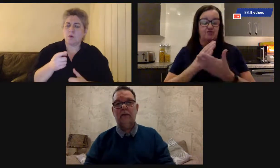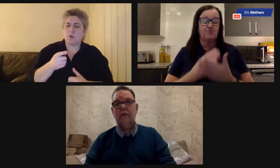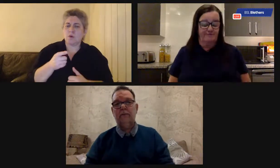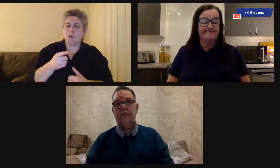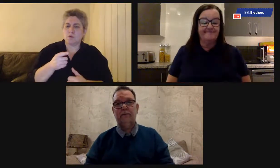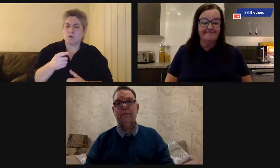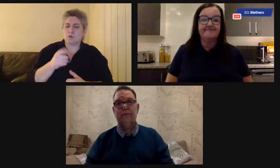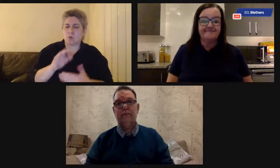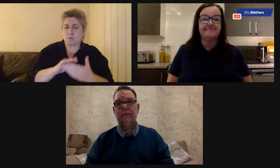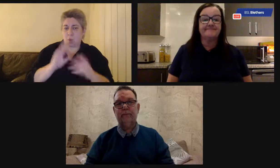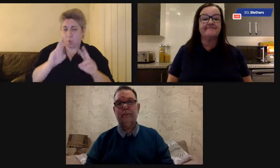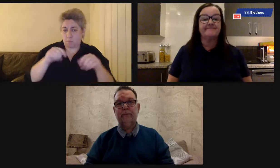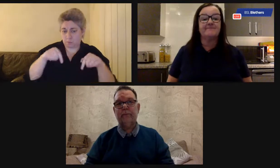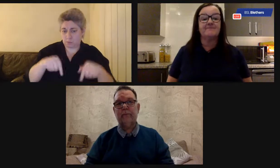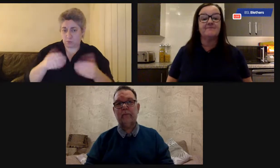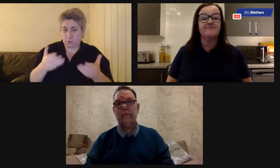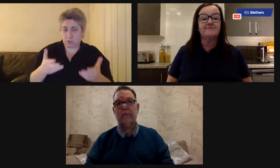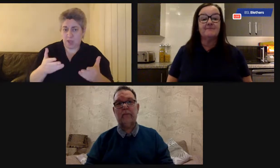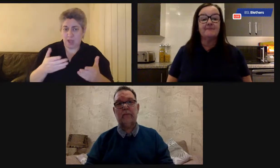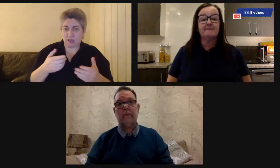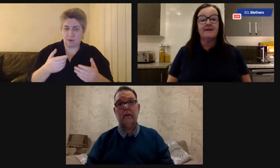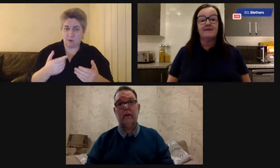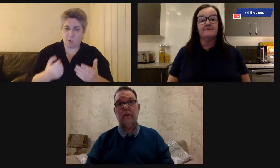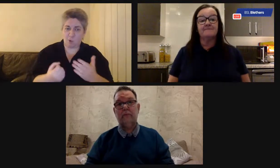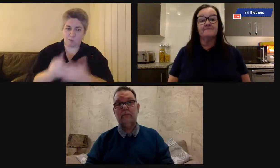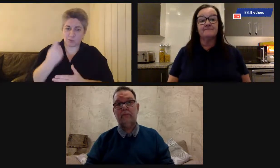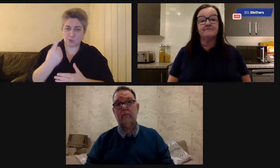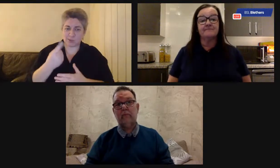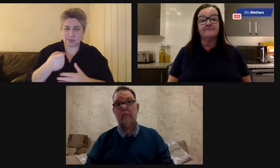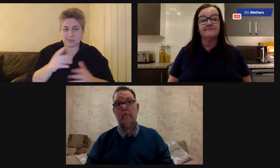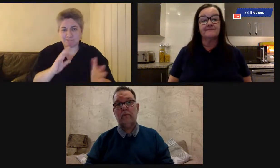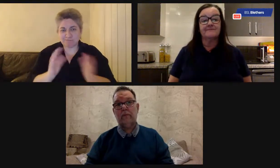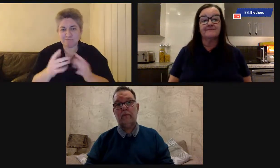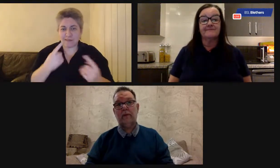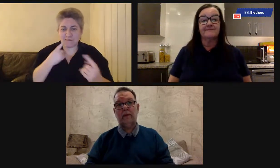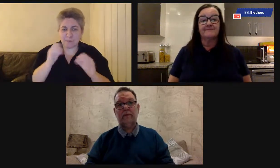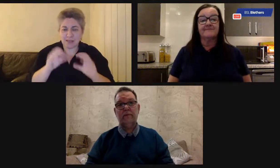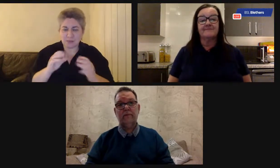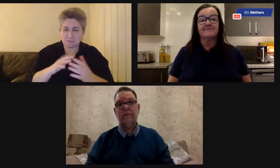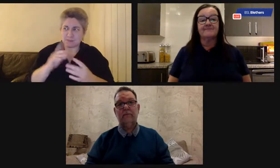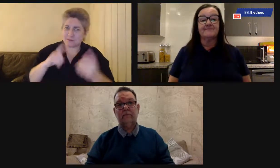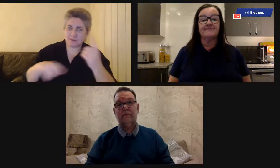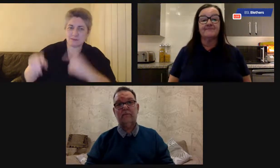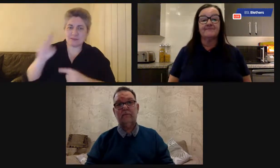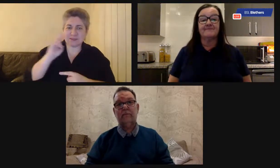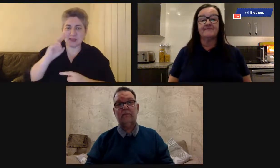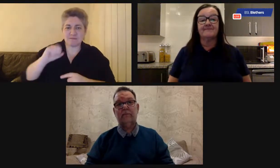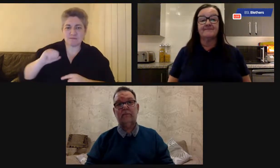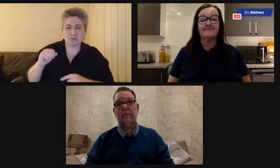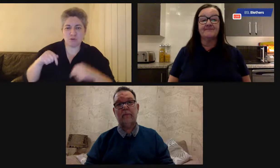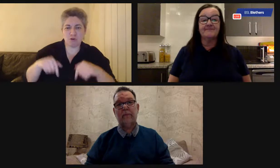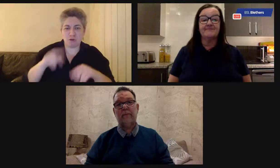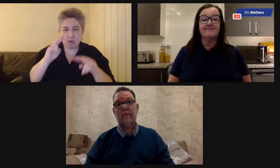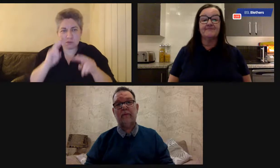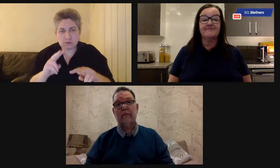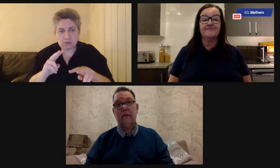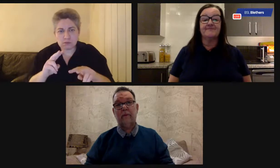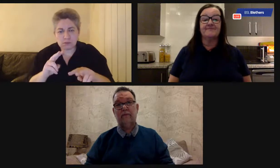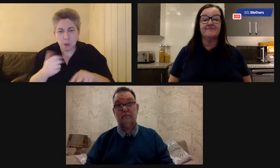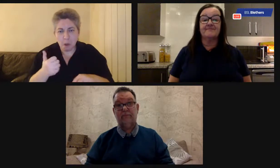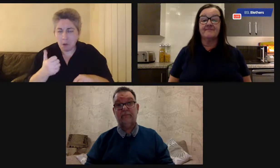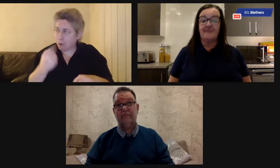a holiday experience. Well, I really do hope, Joe and Pam, that us having this discussion